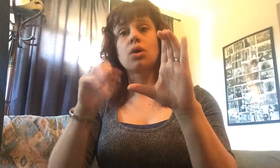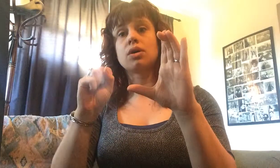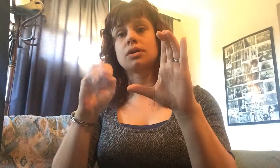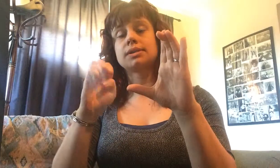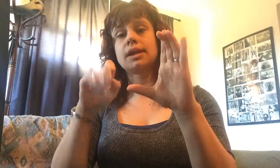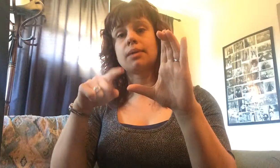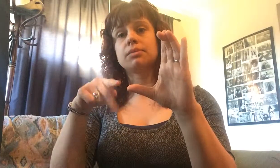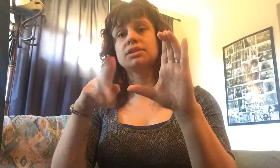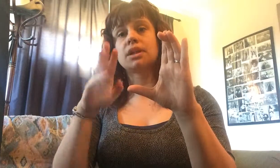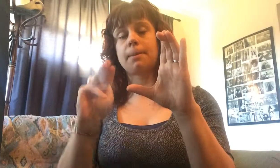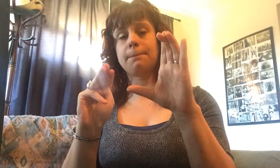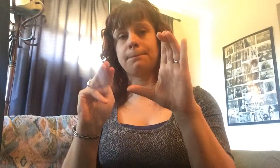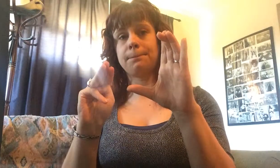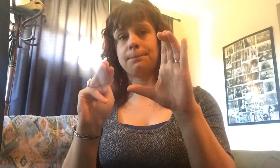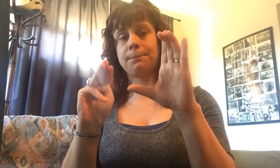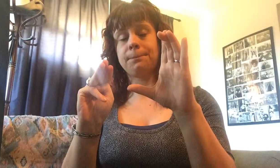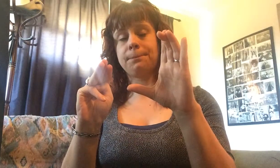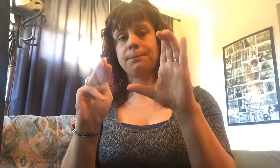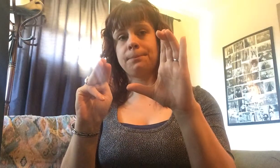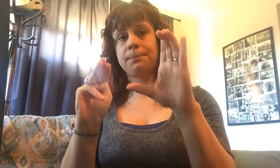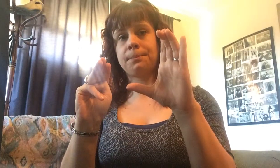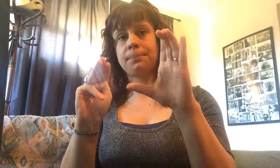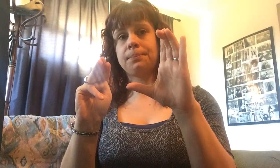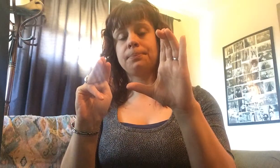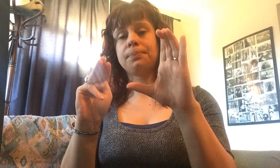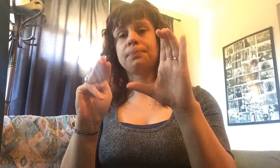So, this is going to represent the septum.